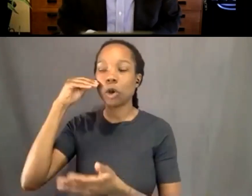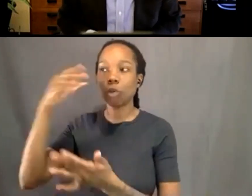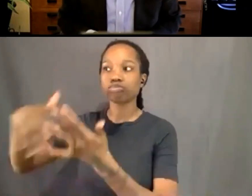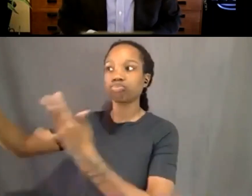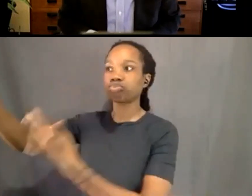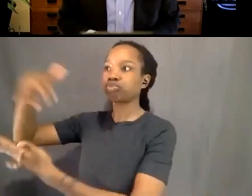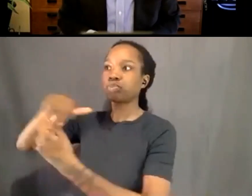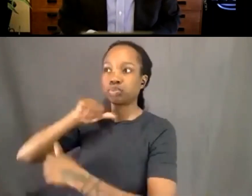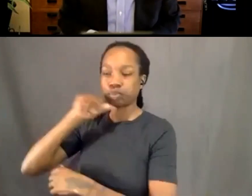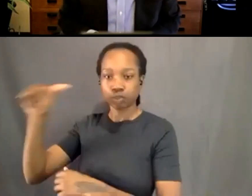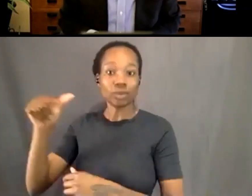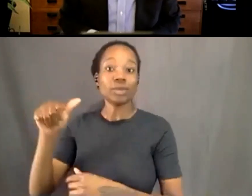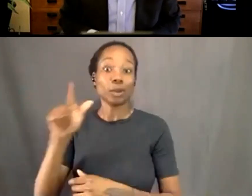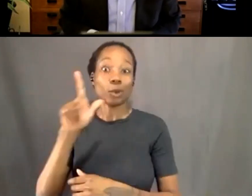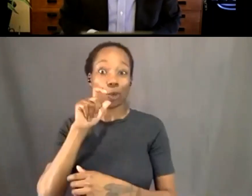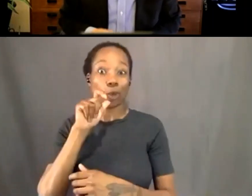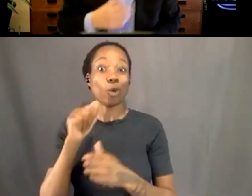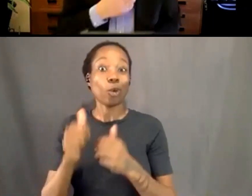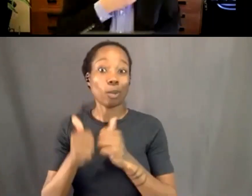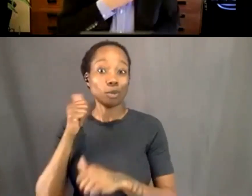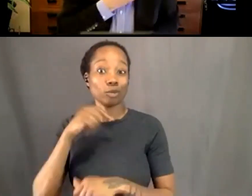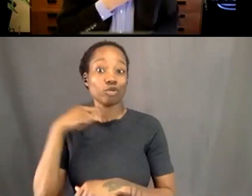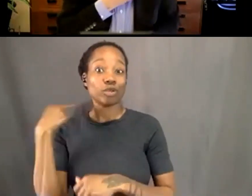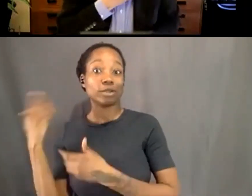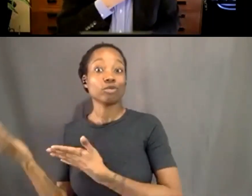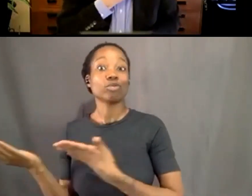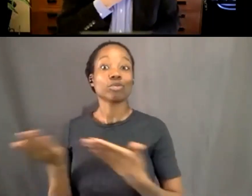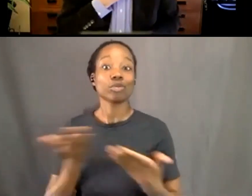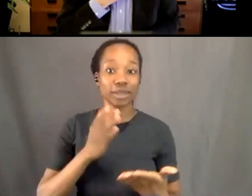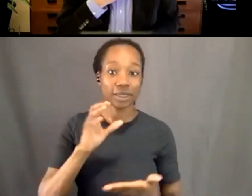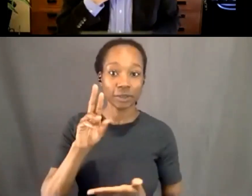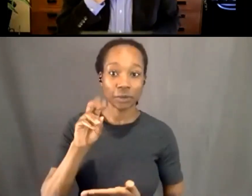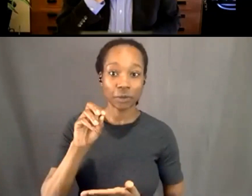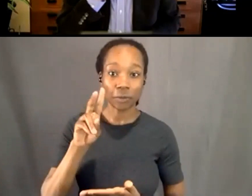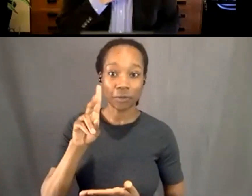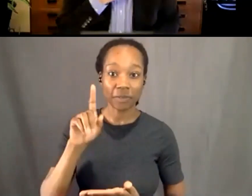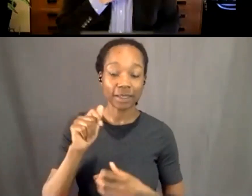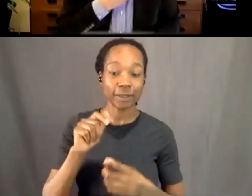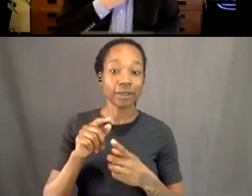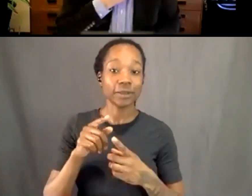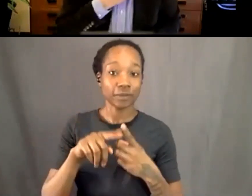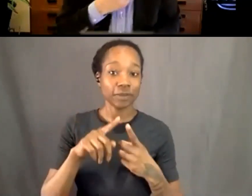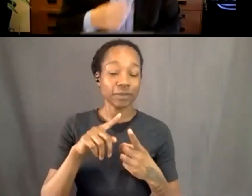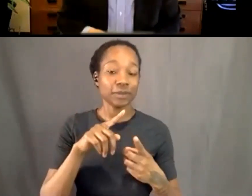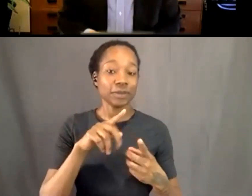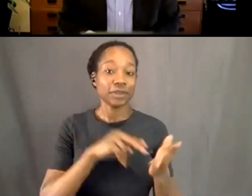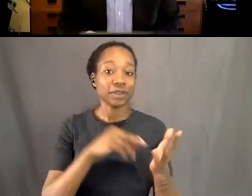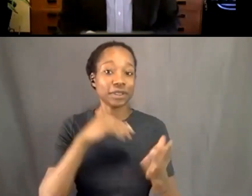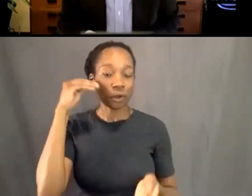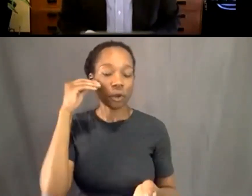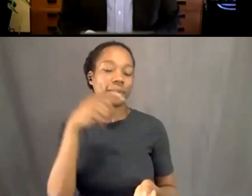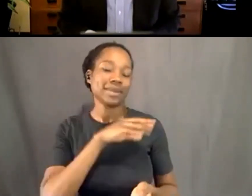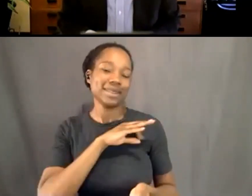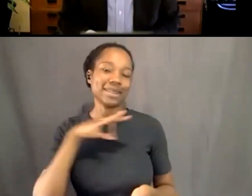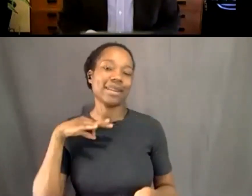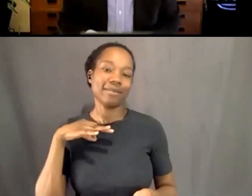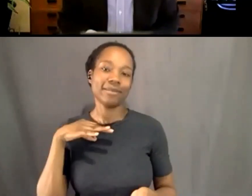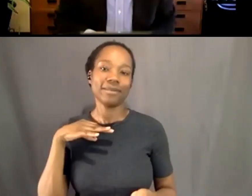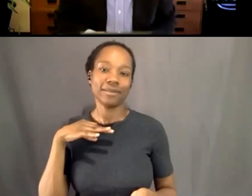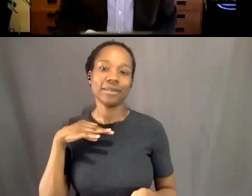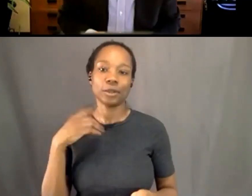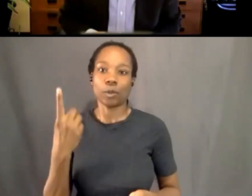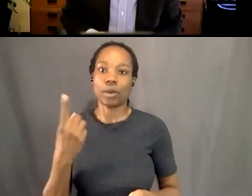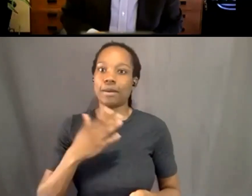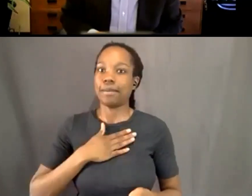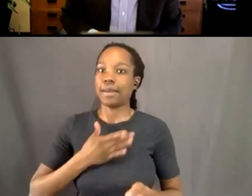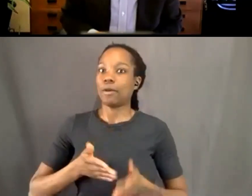staff bringing it into the nursing homes. And one of the requests that I made, which it